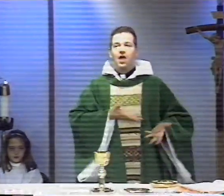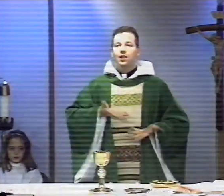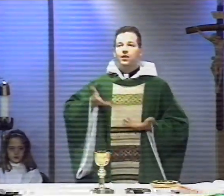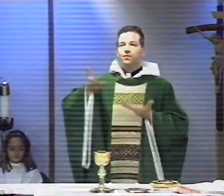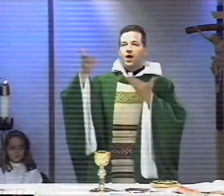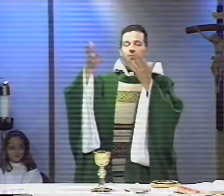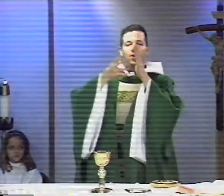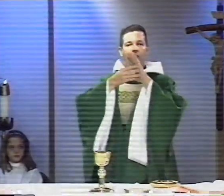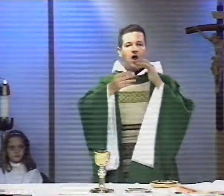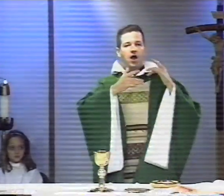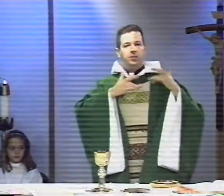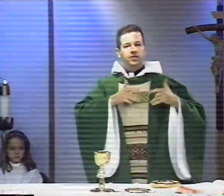Lift up your hearts.